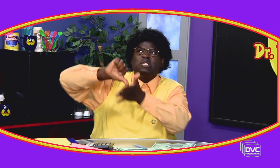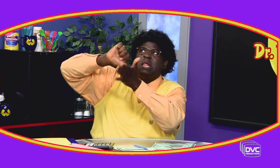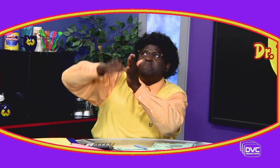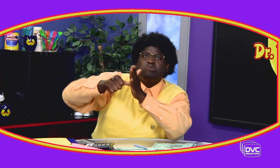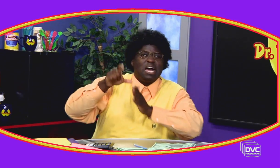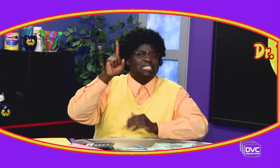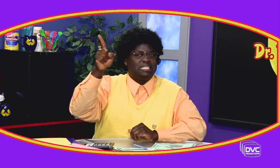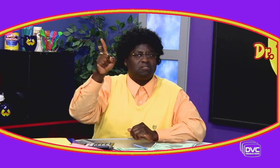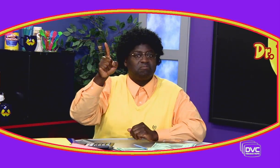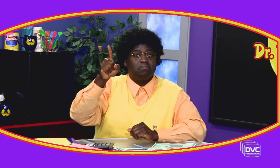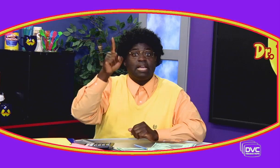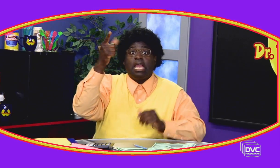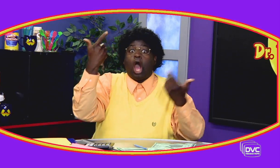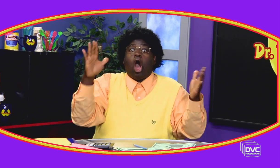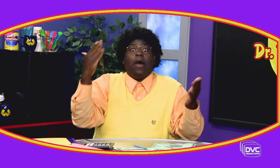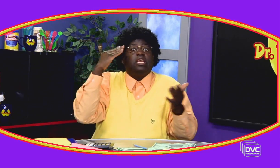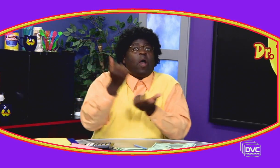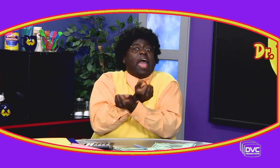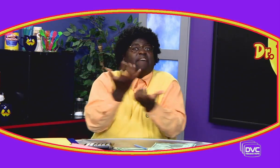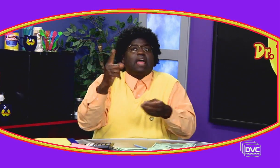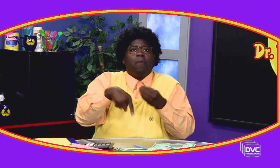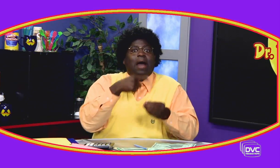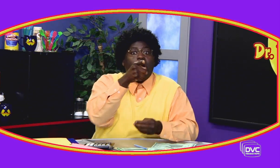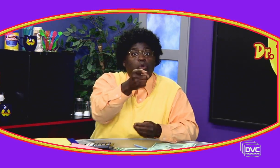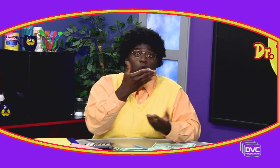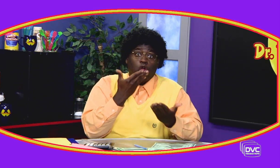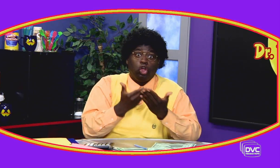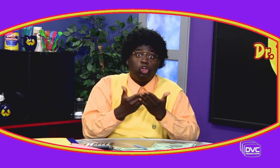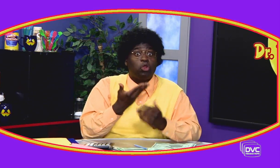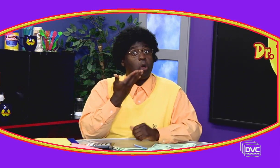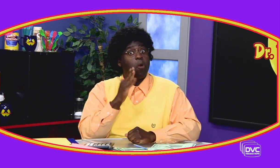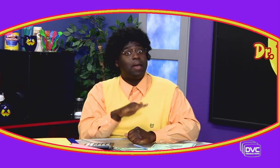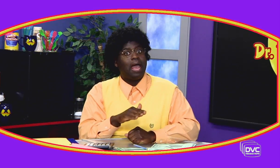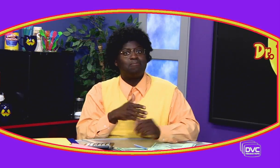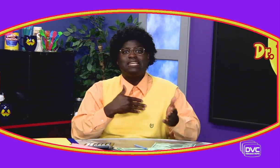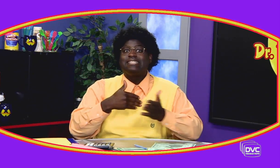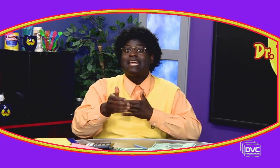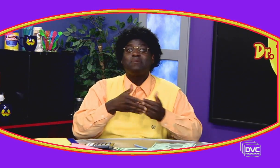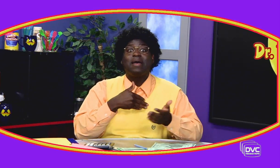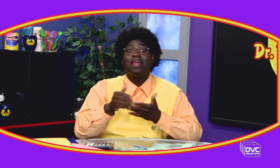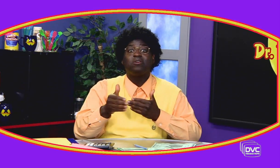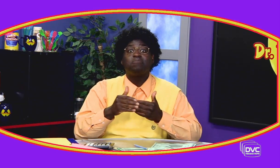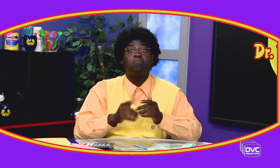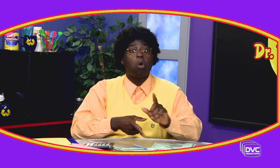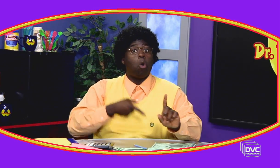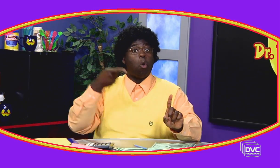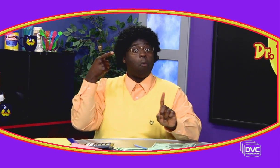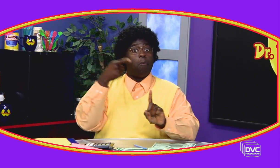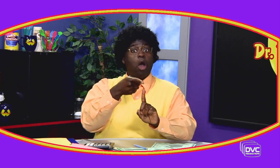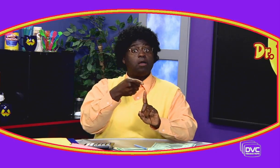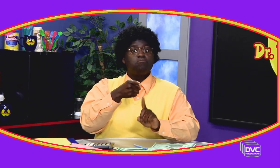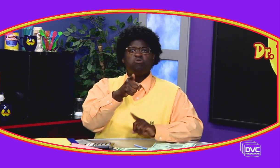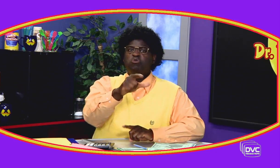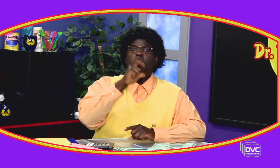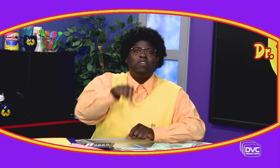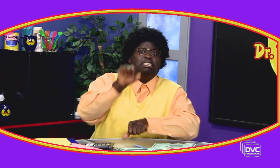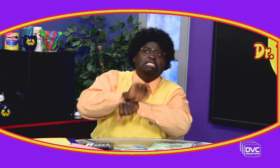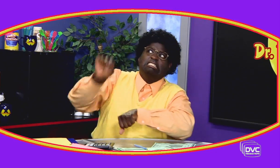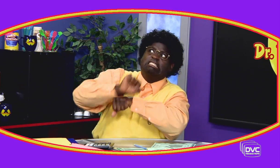to impress him. He already knows everything about you, the good, the bad, it doesn't matter. But the point is, hard work won't